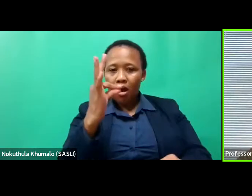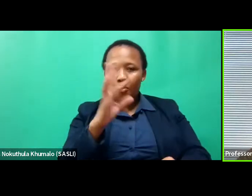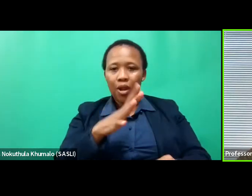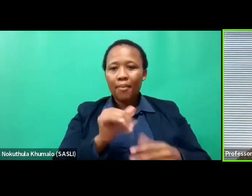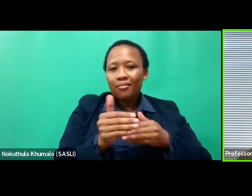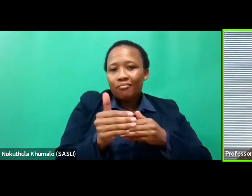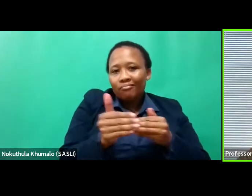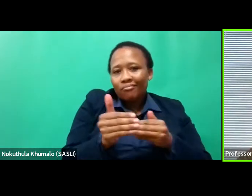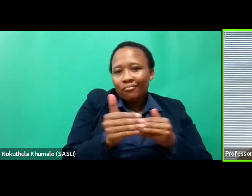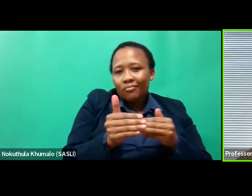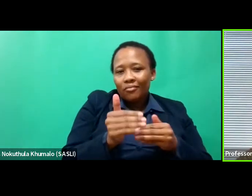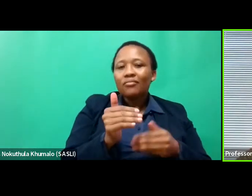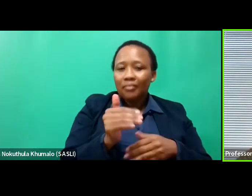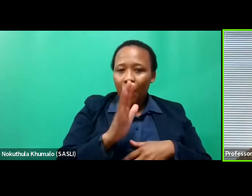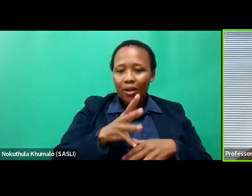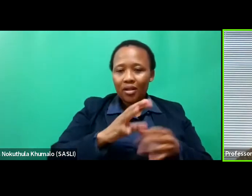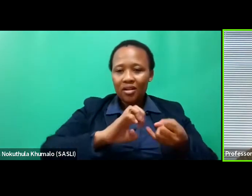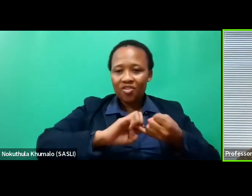that